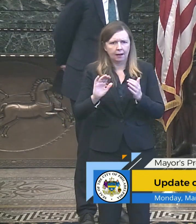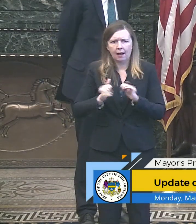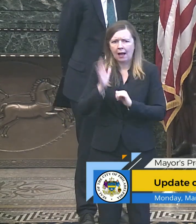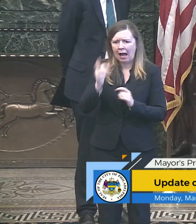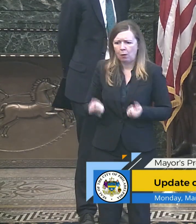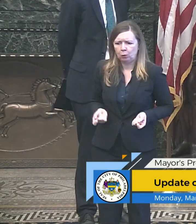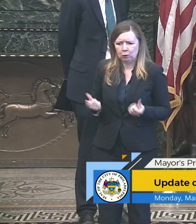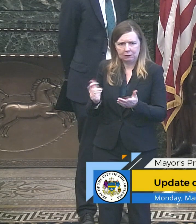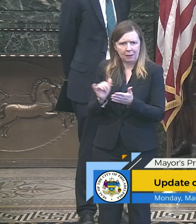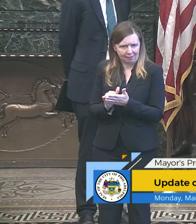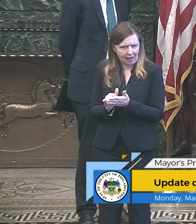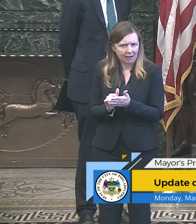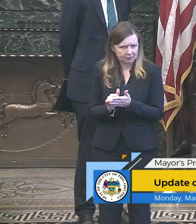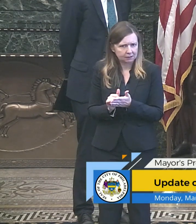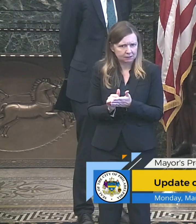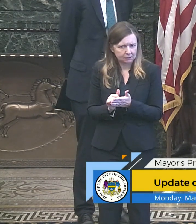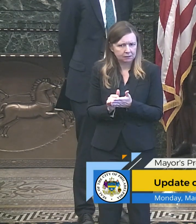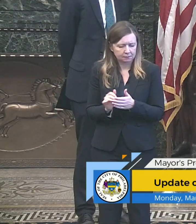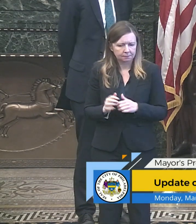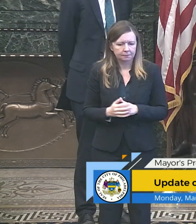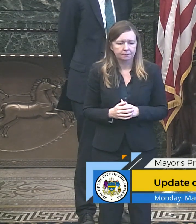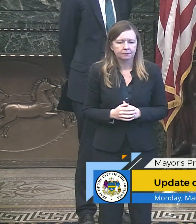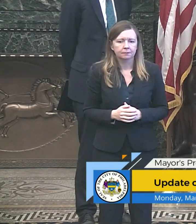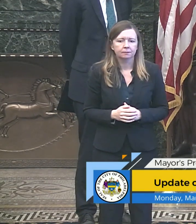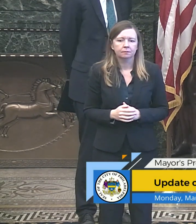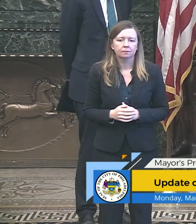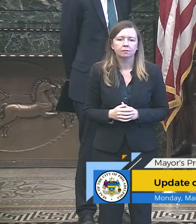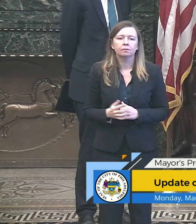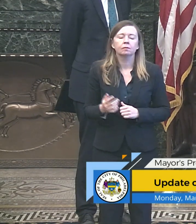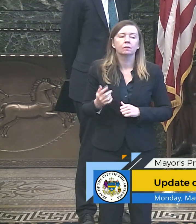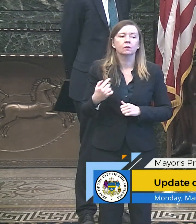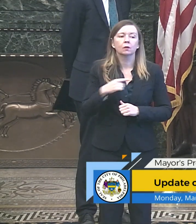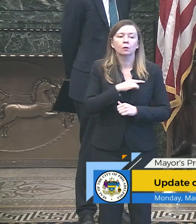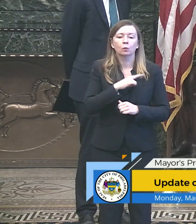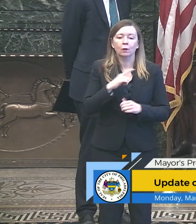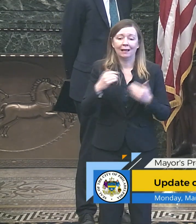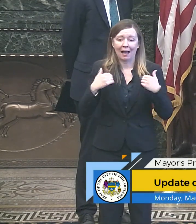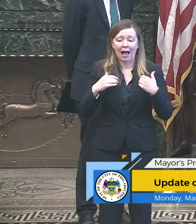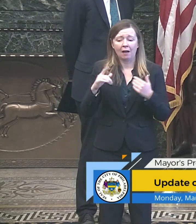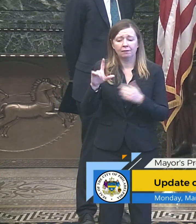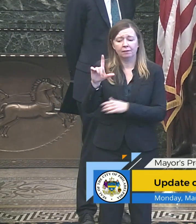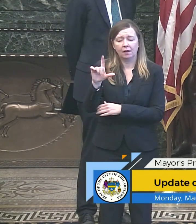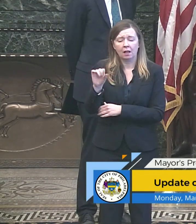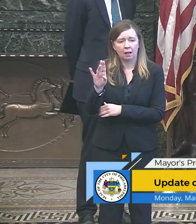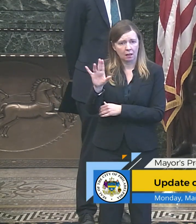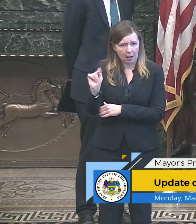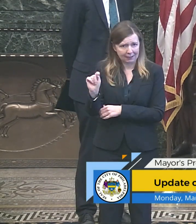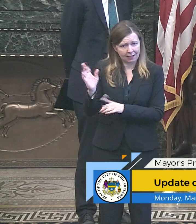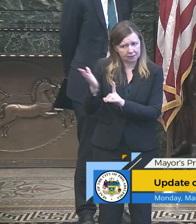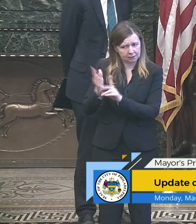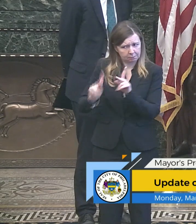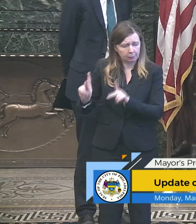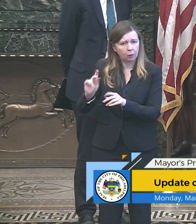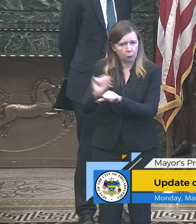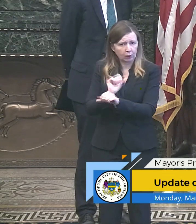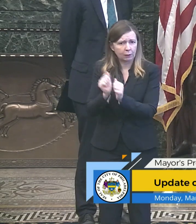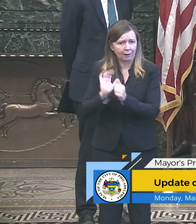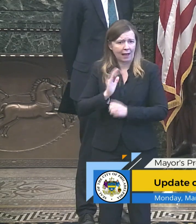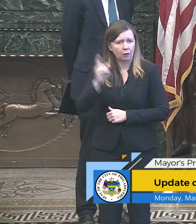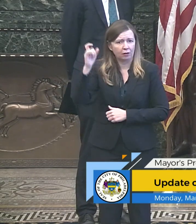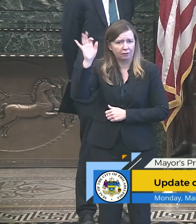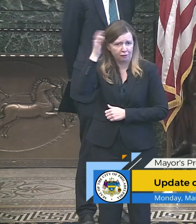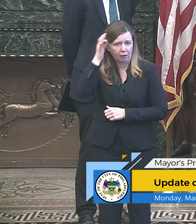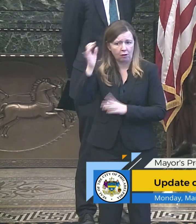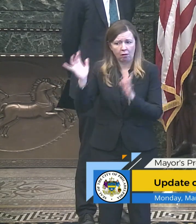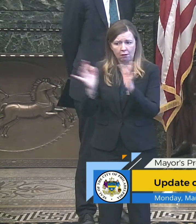in cash that the feds will be giving you? So we have our lobbyists working with our federal contacts and a team